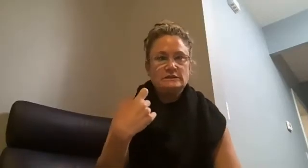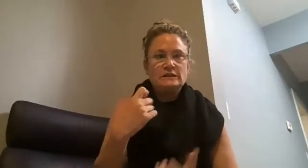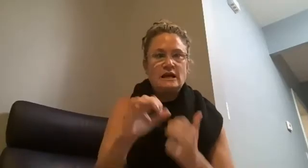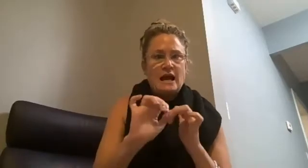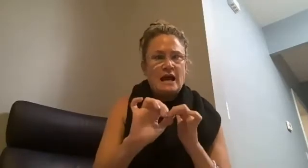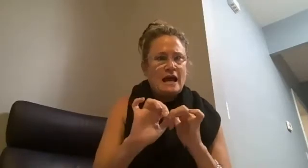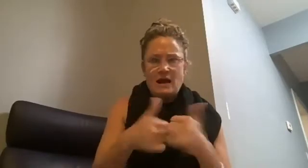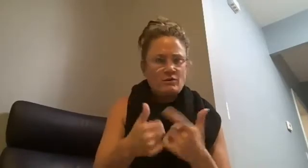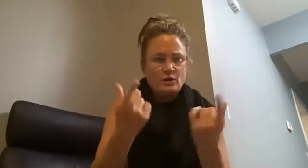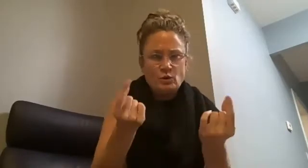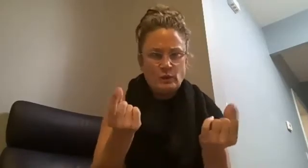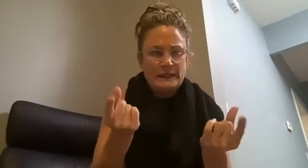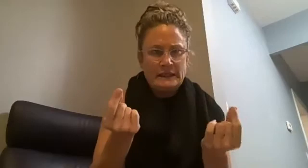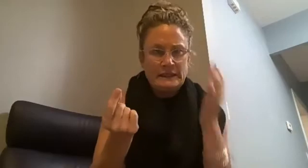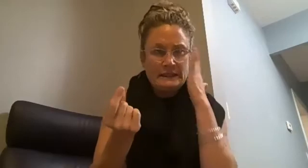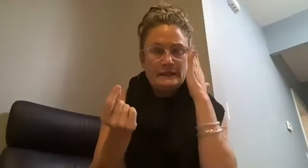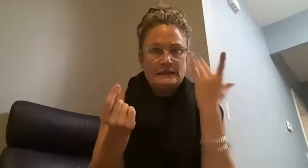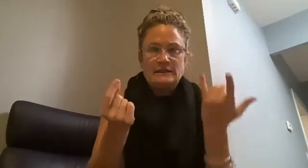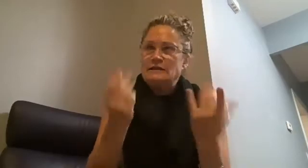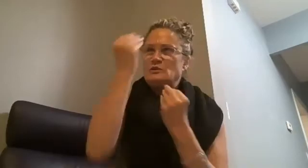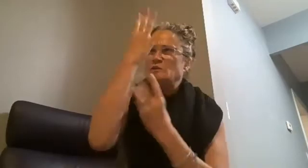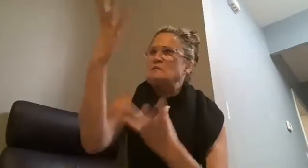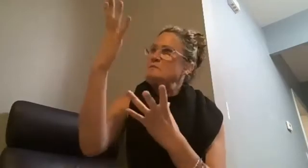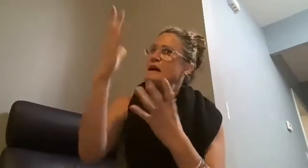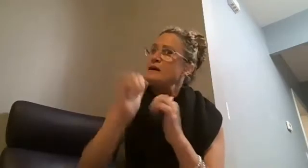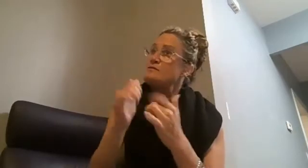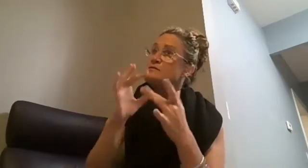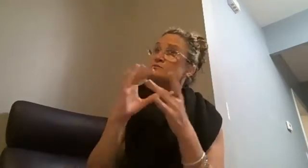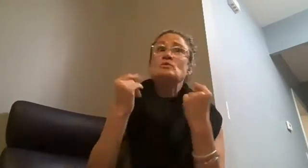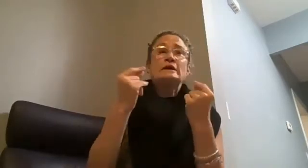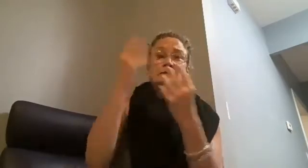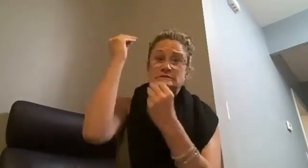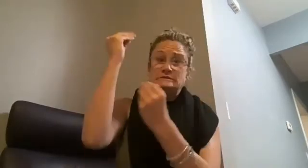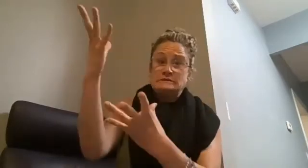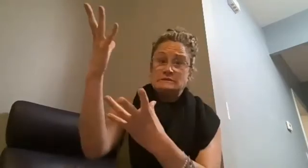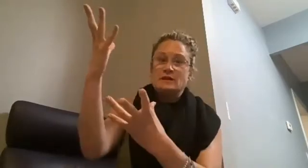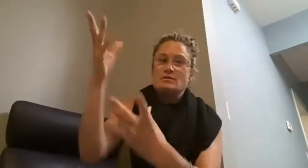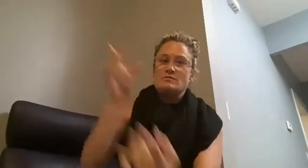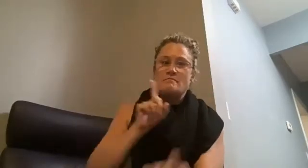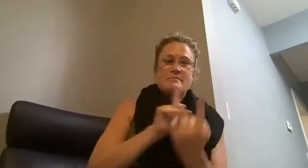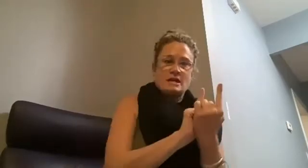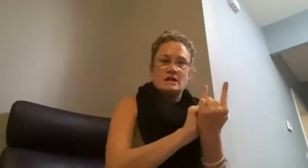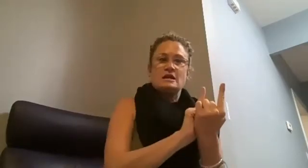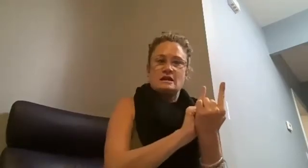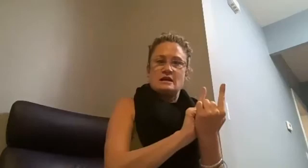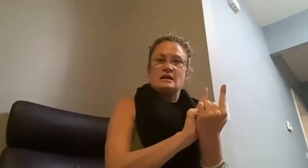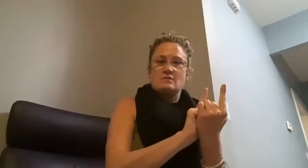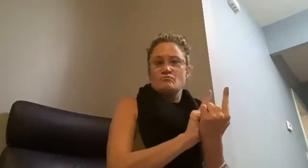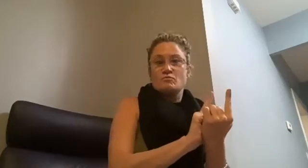doing? And after I kind of gave him a synopsis of how I was doing, he was like, why don't you come meet me and we can talk about taking this thing serious. And